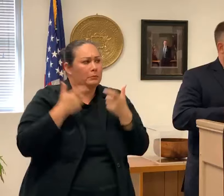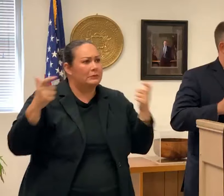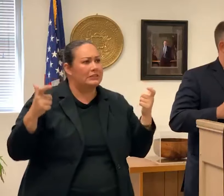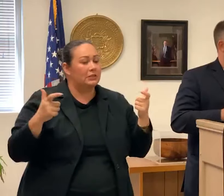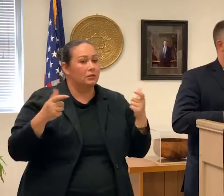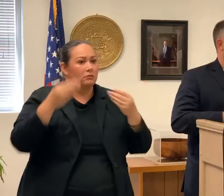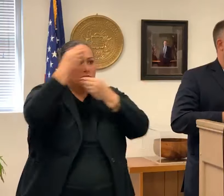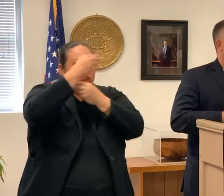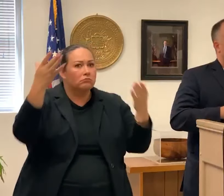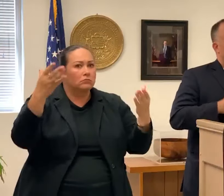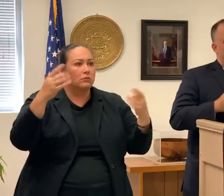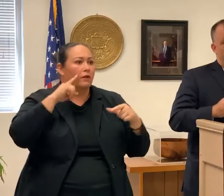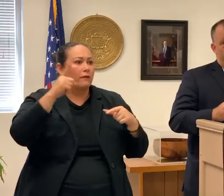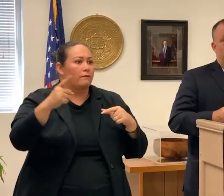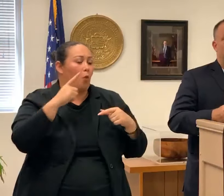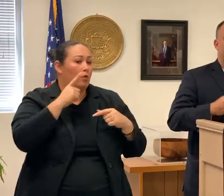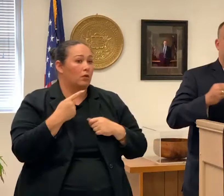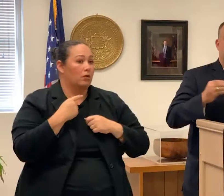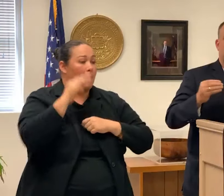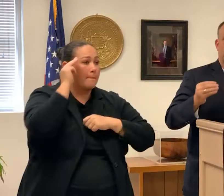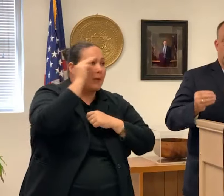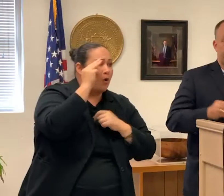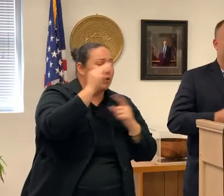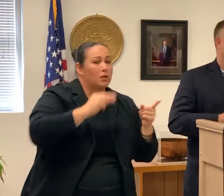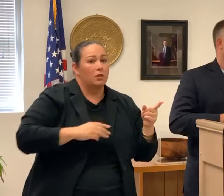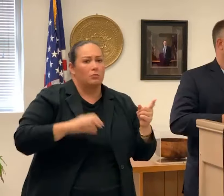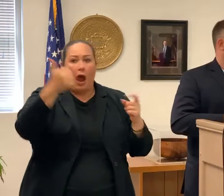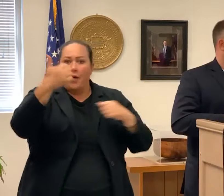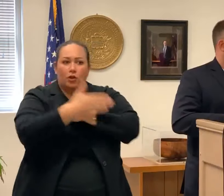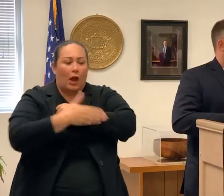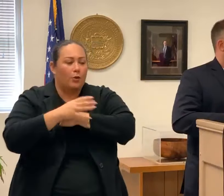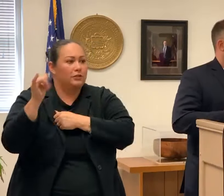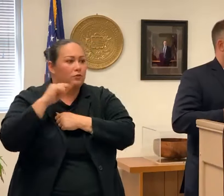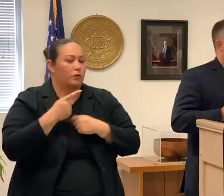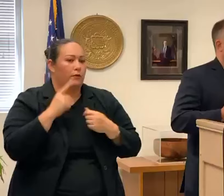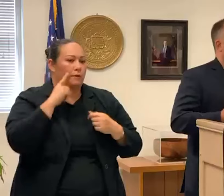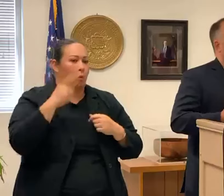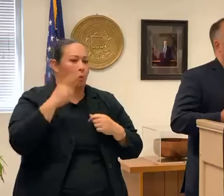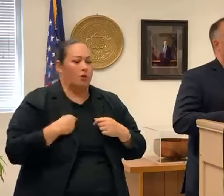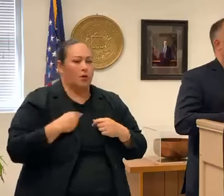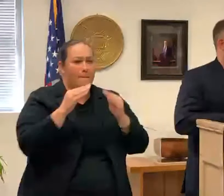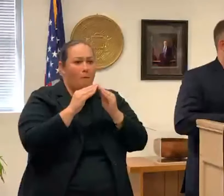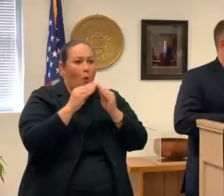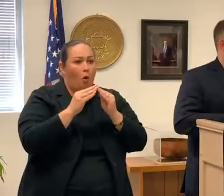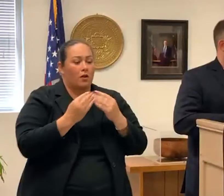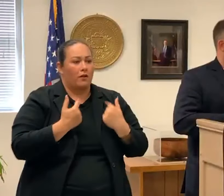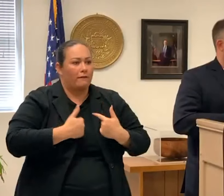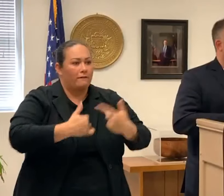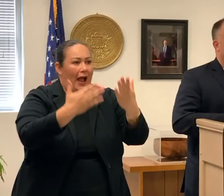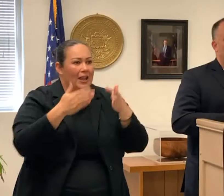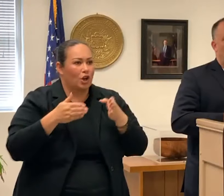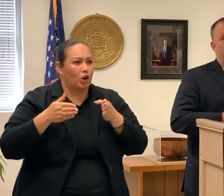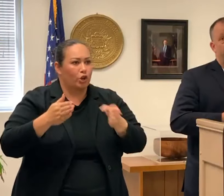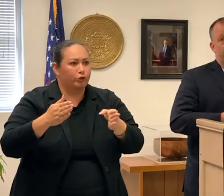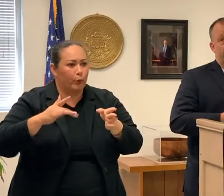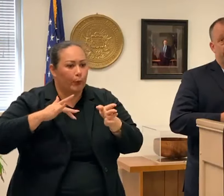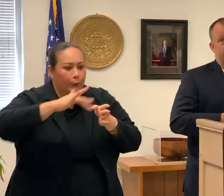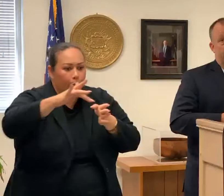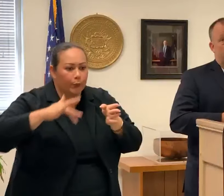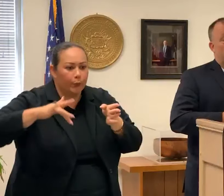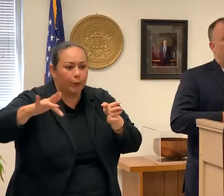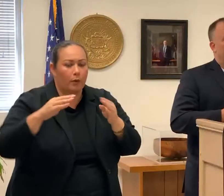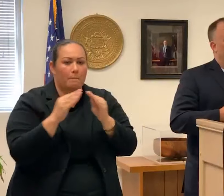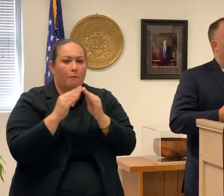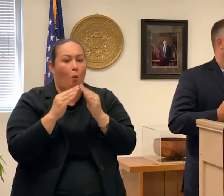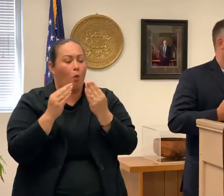County, but all the counties for fire breaks, more technology, more capacity to alert our people, all of these